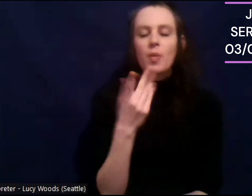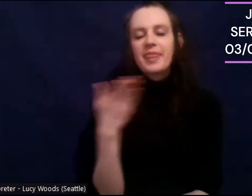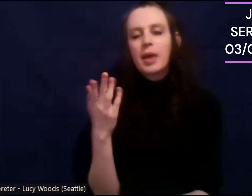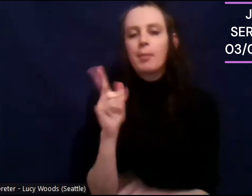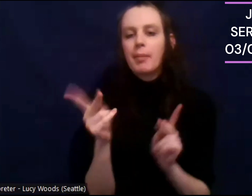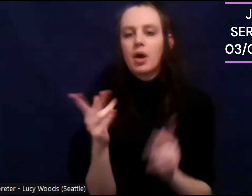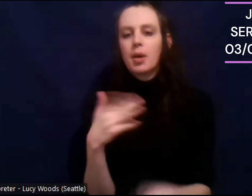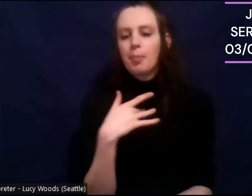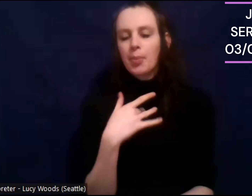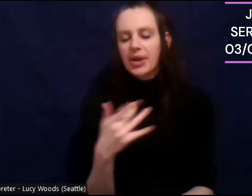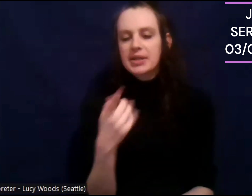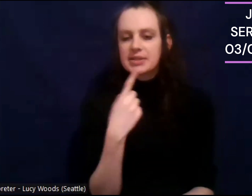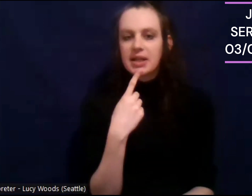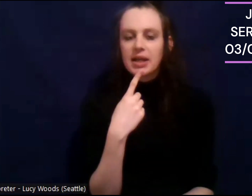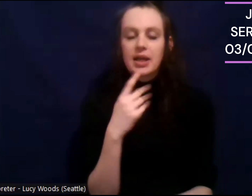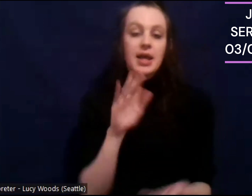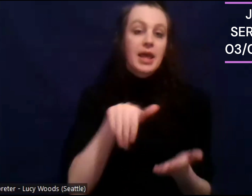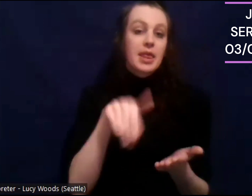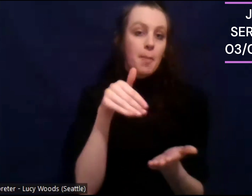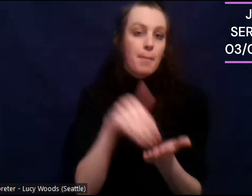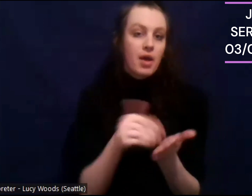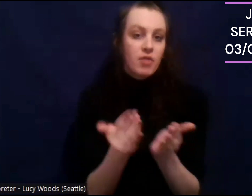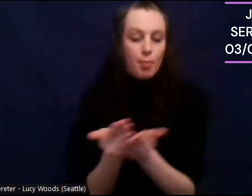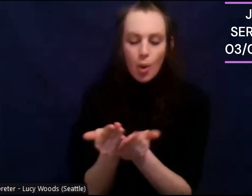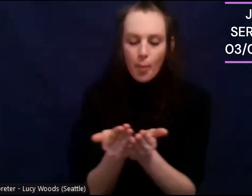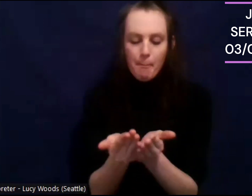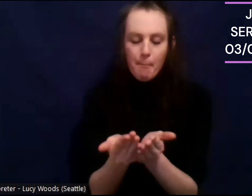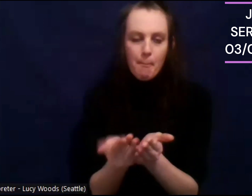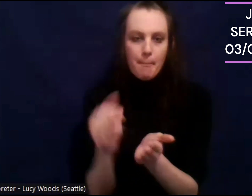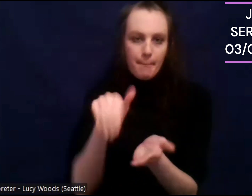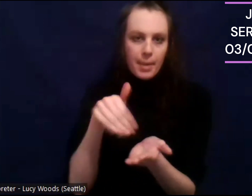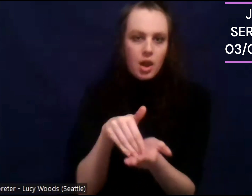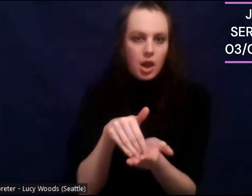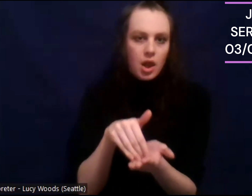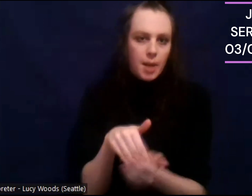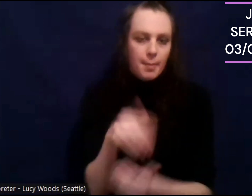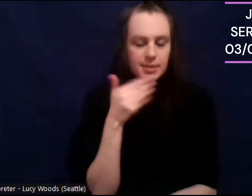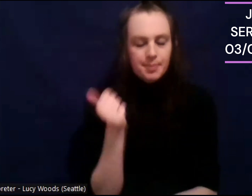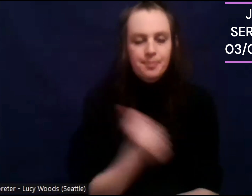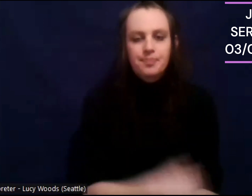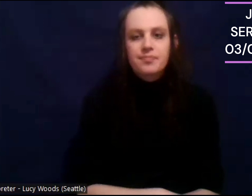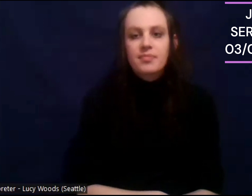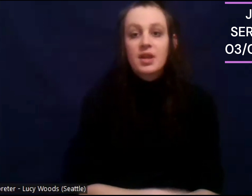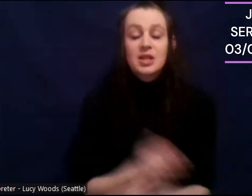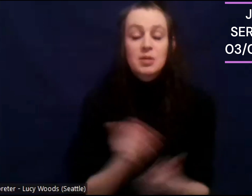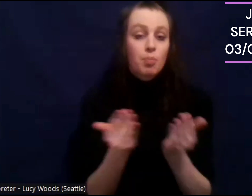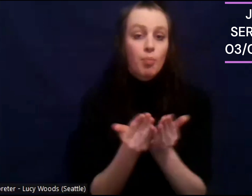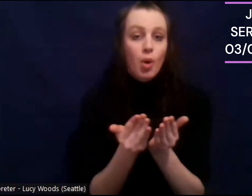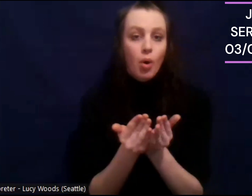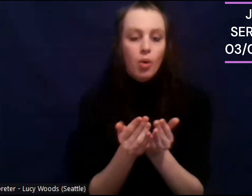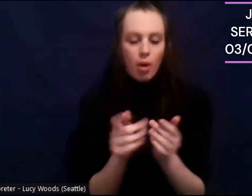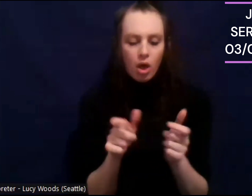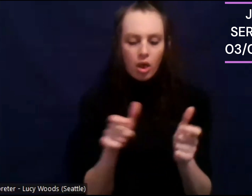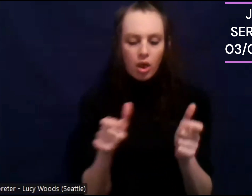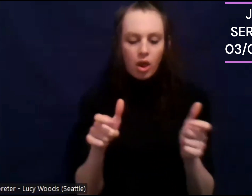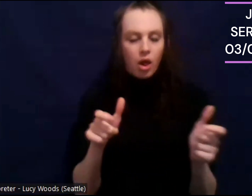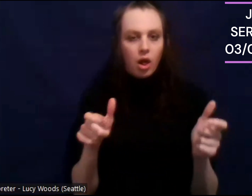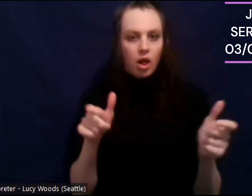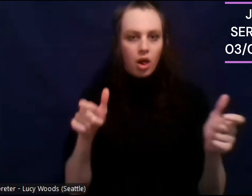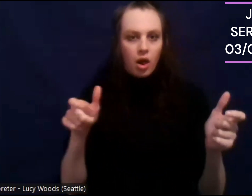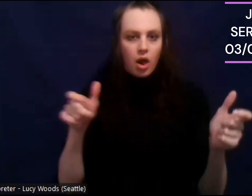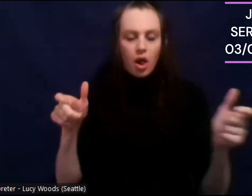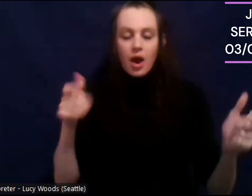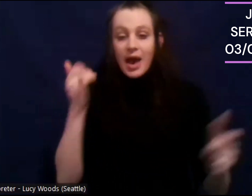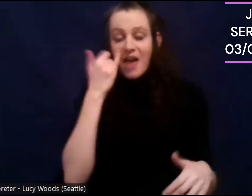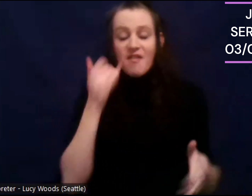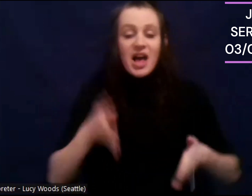the middle of the boat. And one thing that I found is that this is an infinitely expanding boat. You know, if we let other people into the middle with